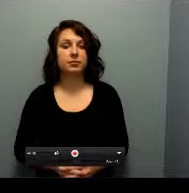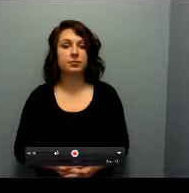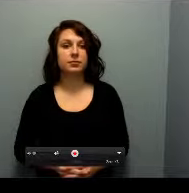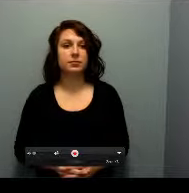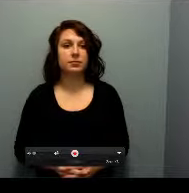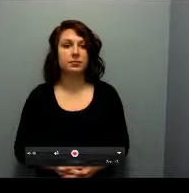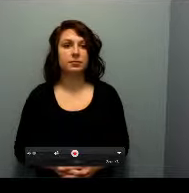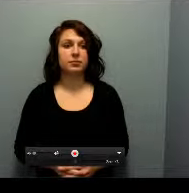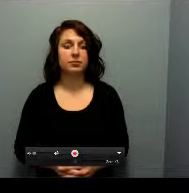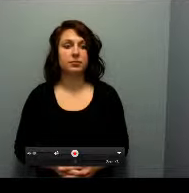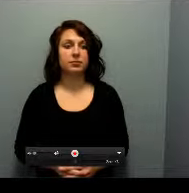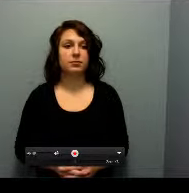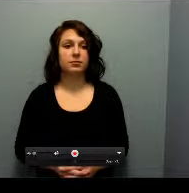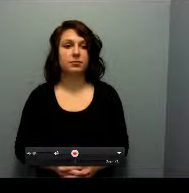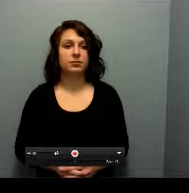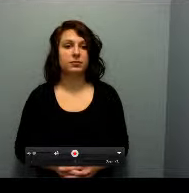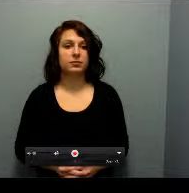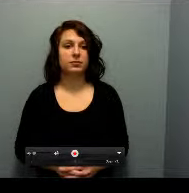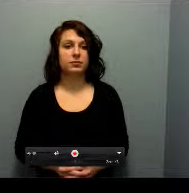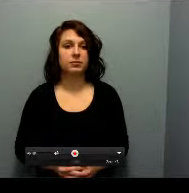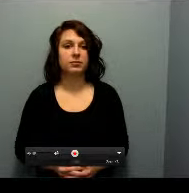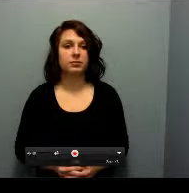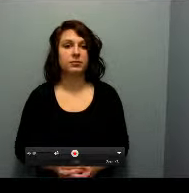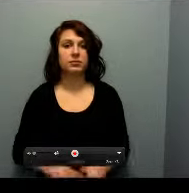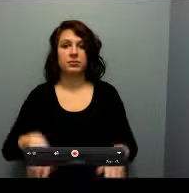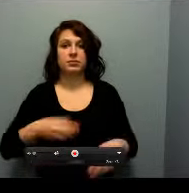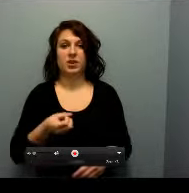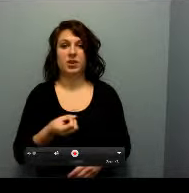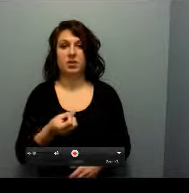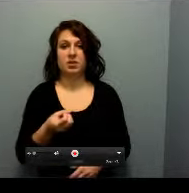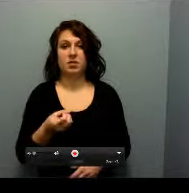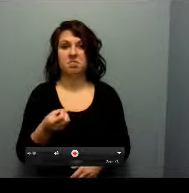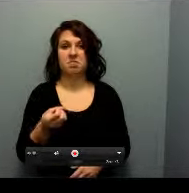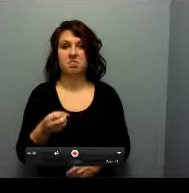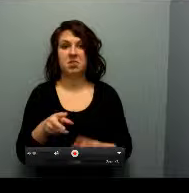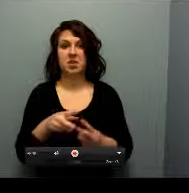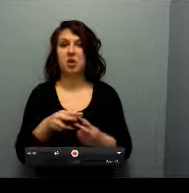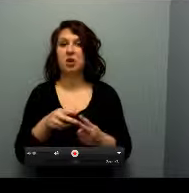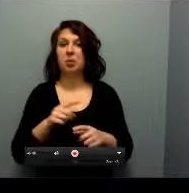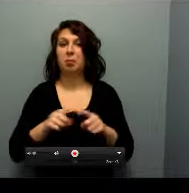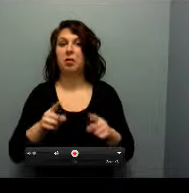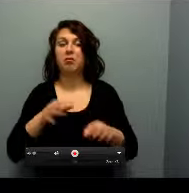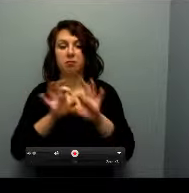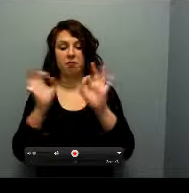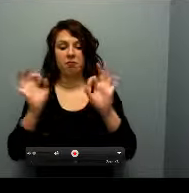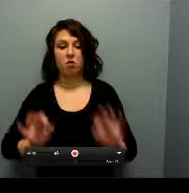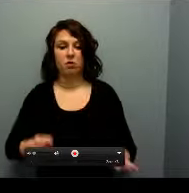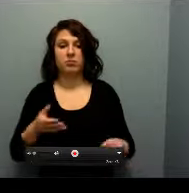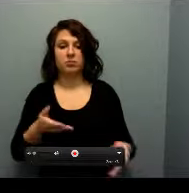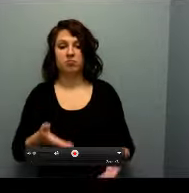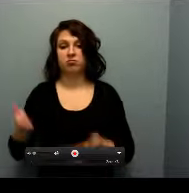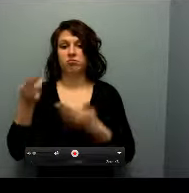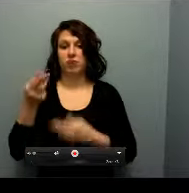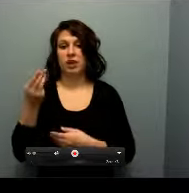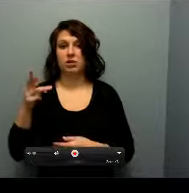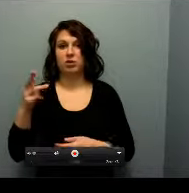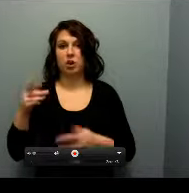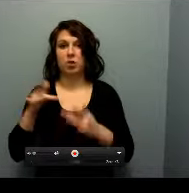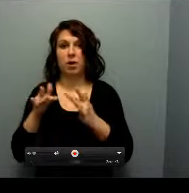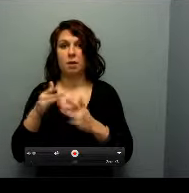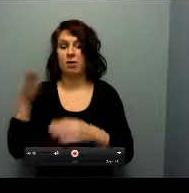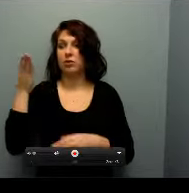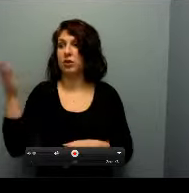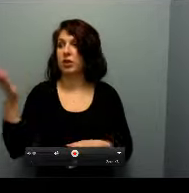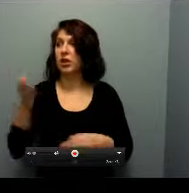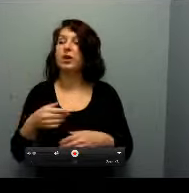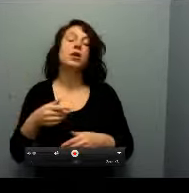Okay, we have a couple of different forms that are available on the HR webpage. The forms are a tool.